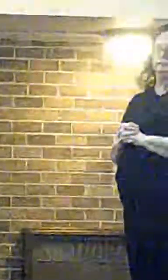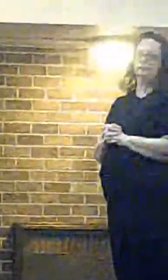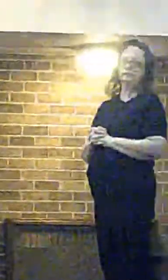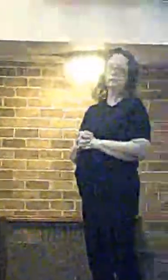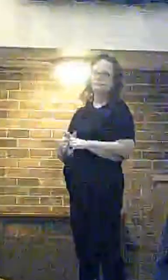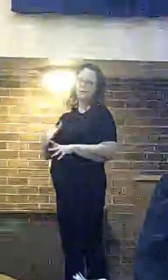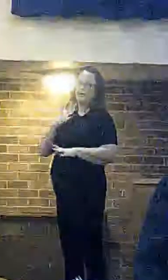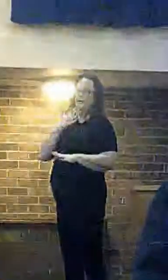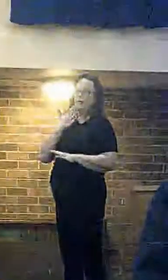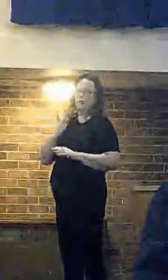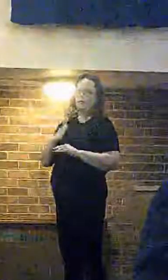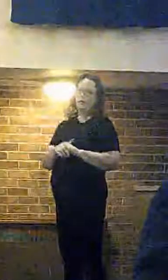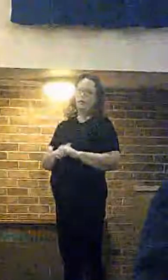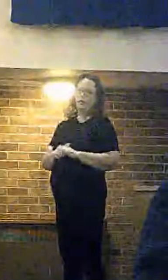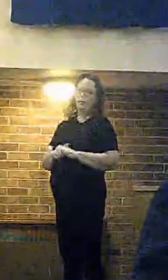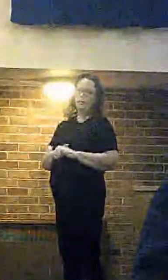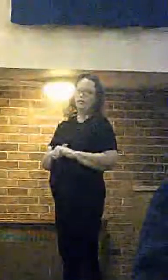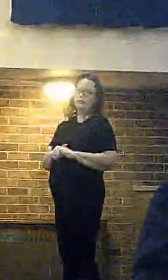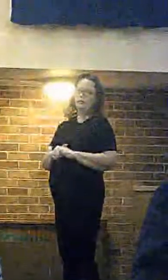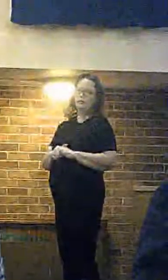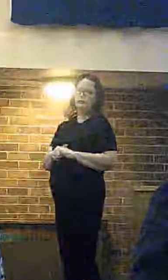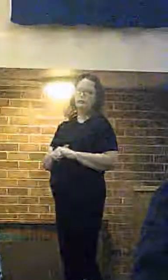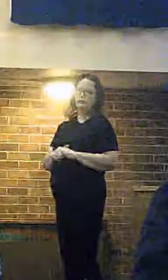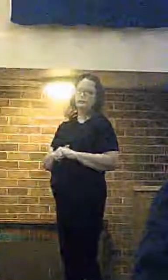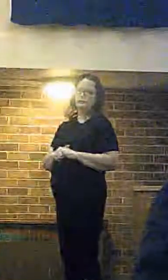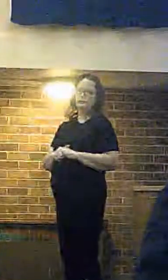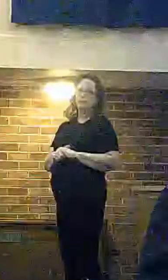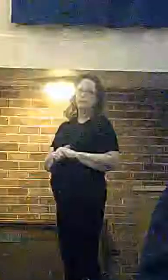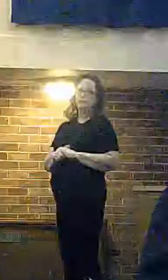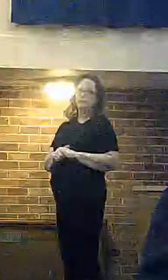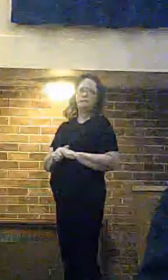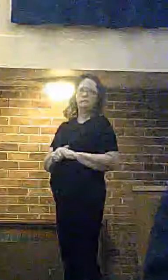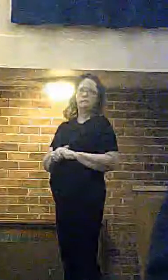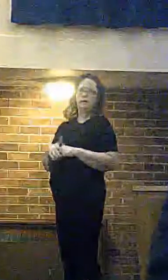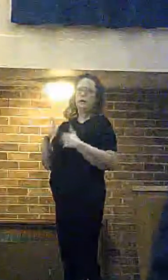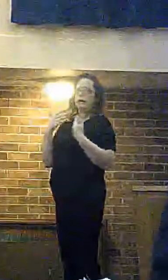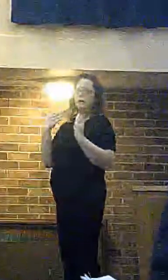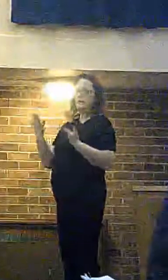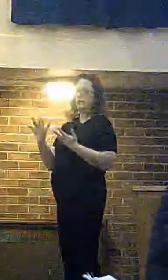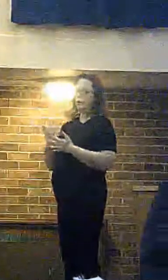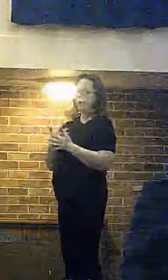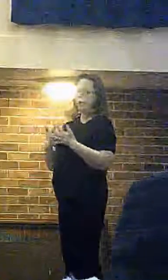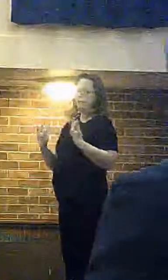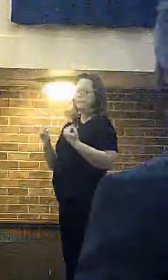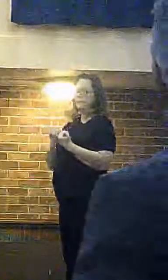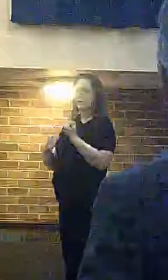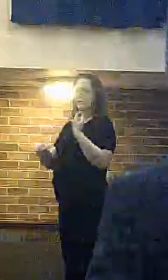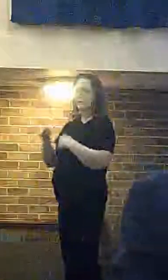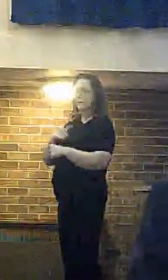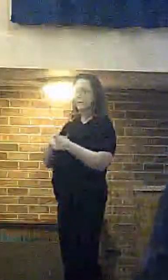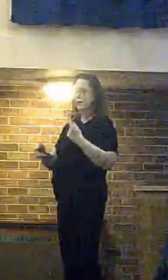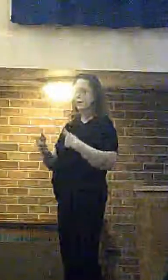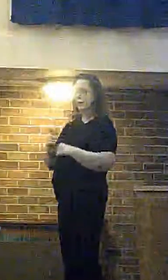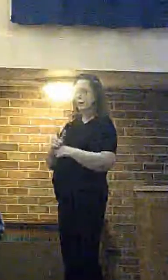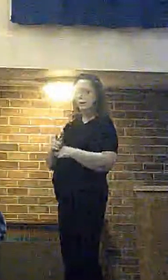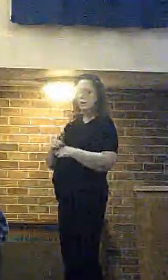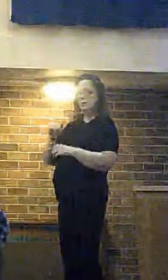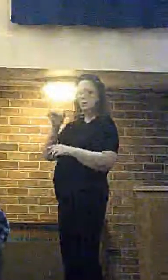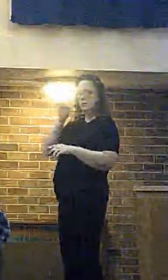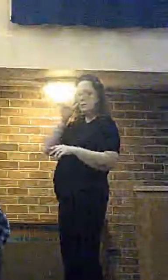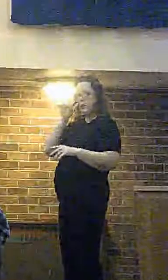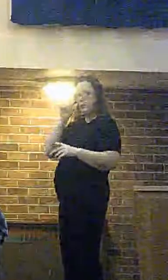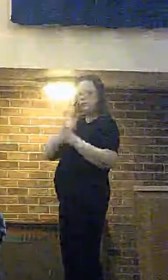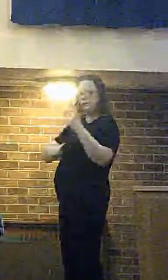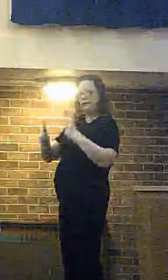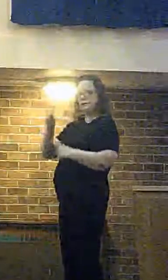Thank you. I don't know how many people have actually studied the meeting of the Merseyside Fire and Rescue Authority on the 2nd of October